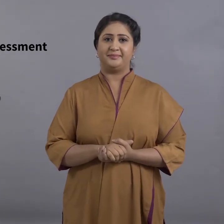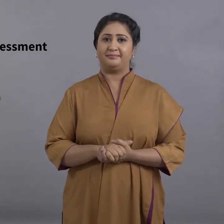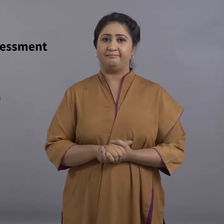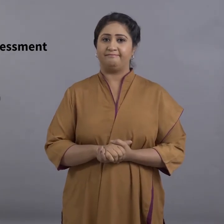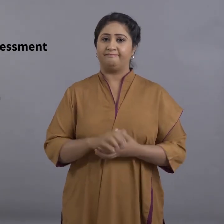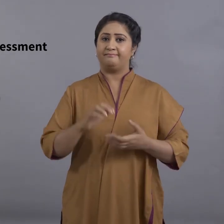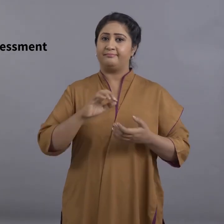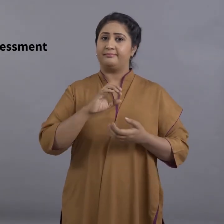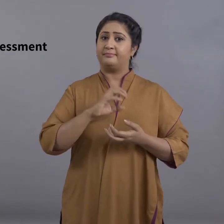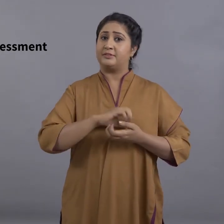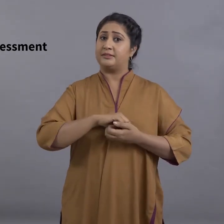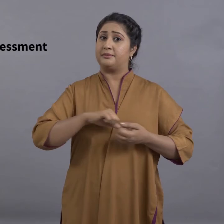Subtraction.